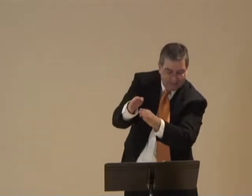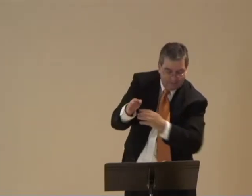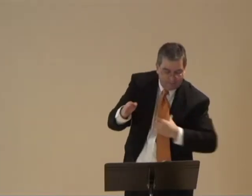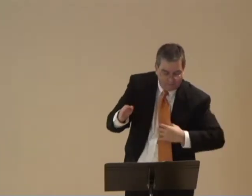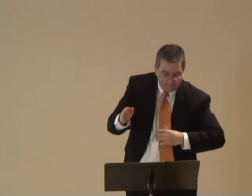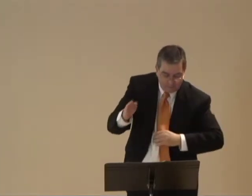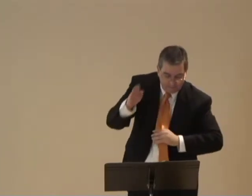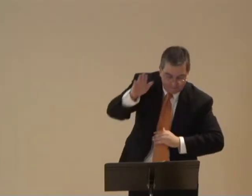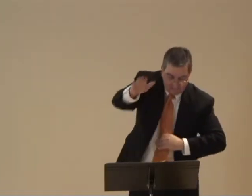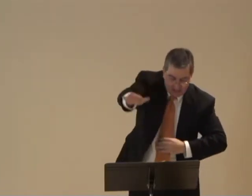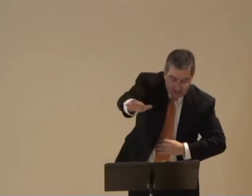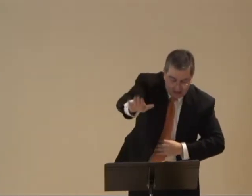divided